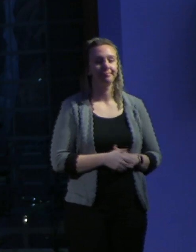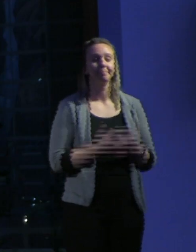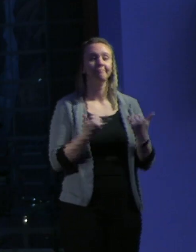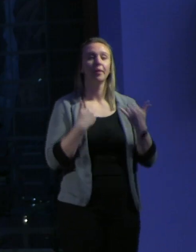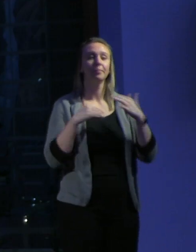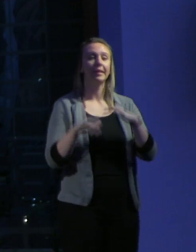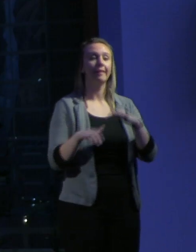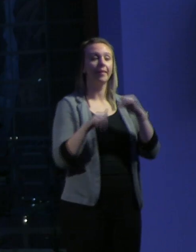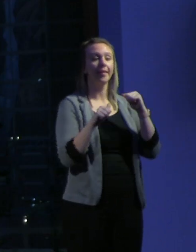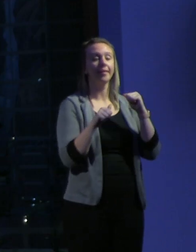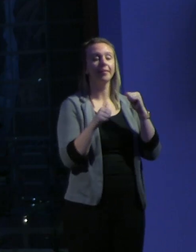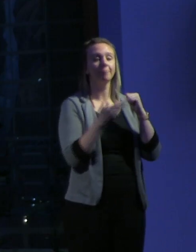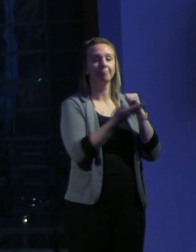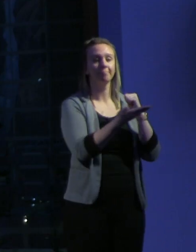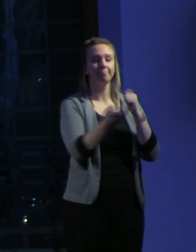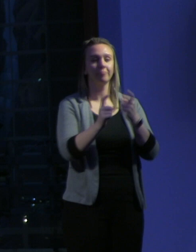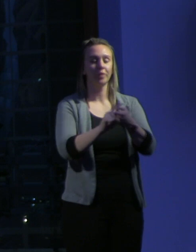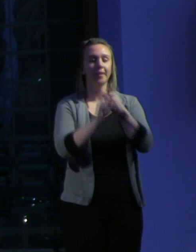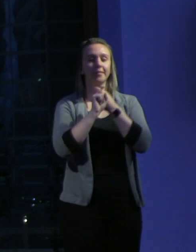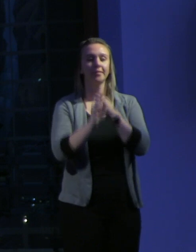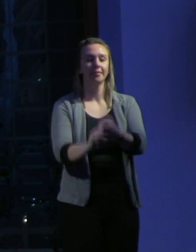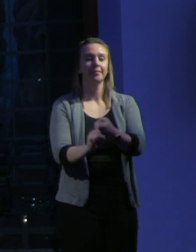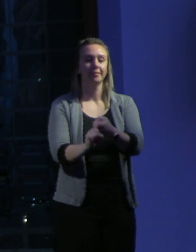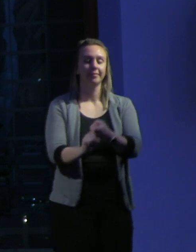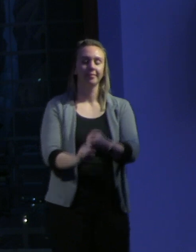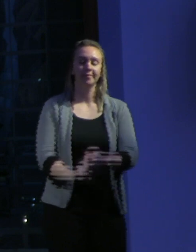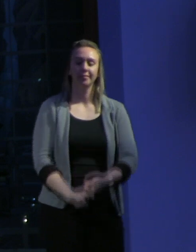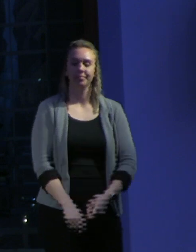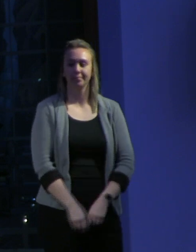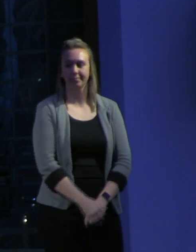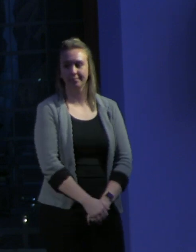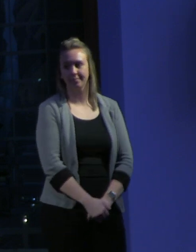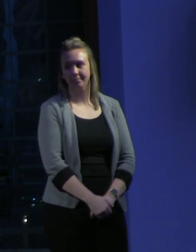but now I'm leaving as a friend.